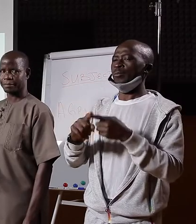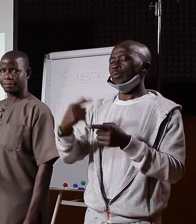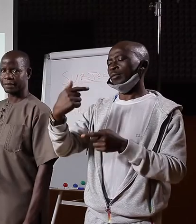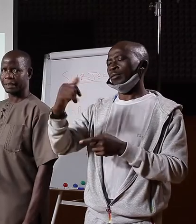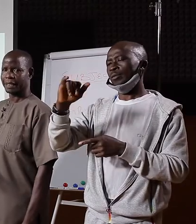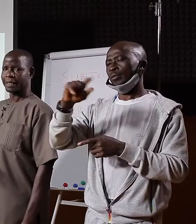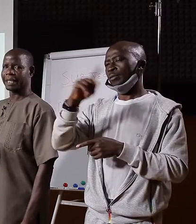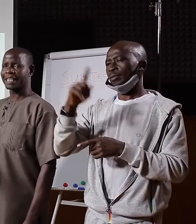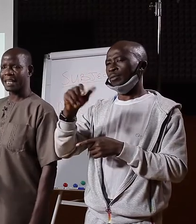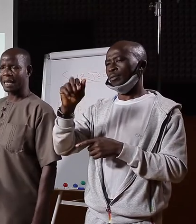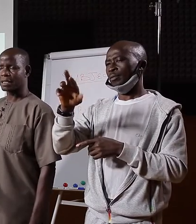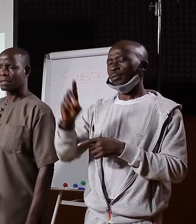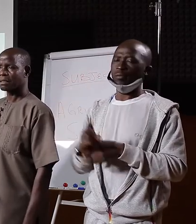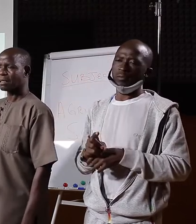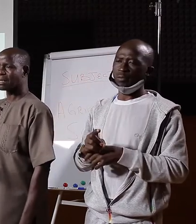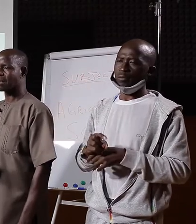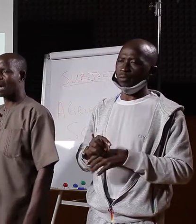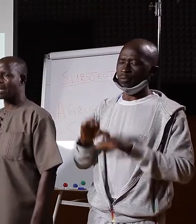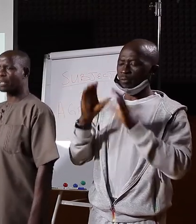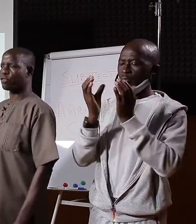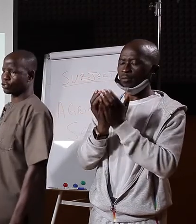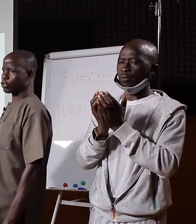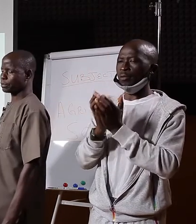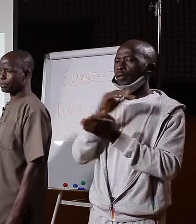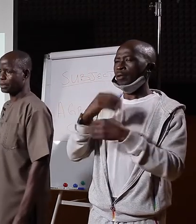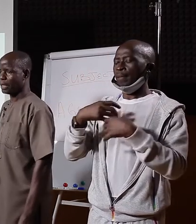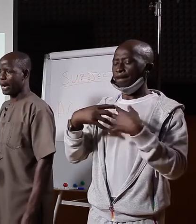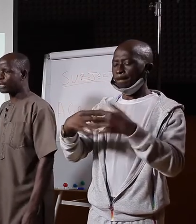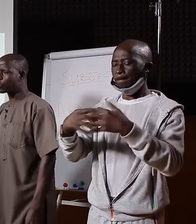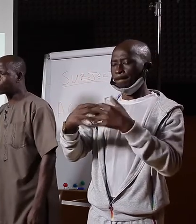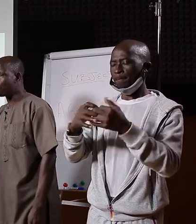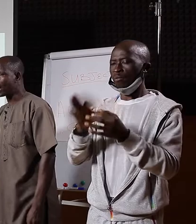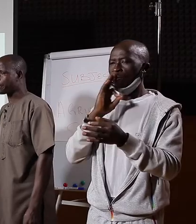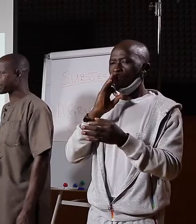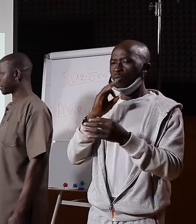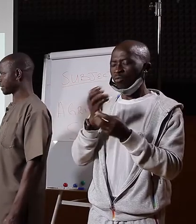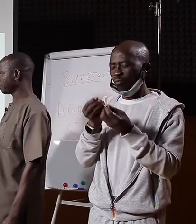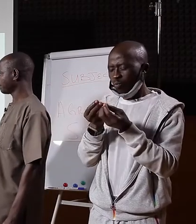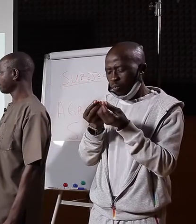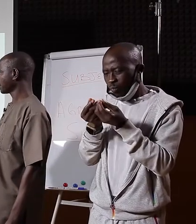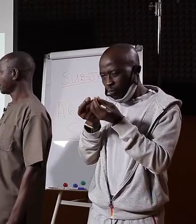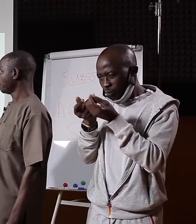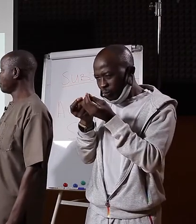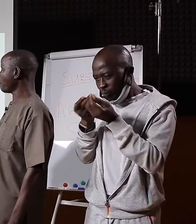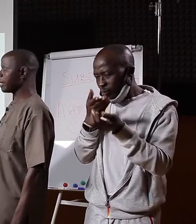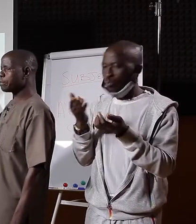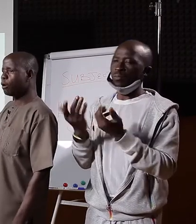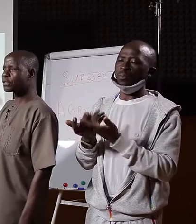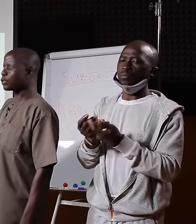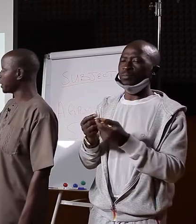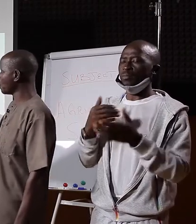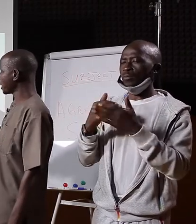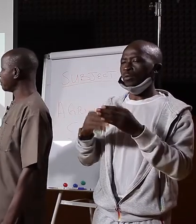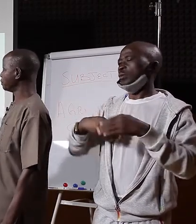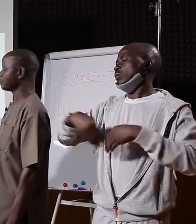gizzard. The gizzard grinds the foot into smaller pieces before it